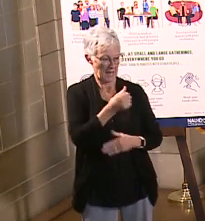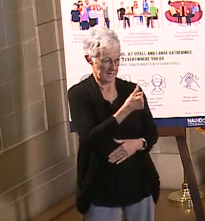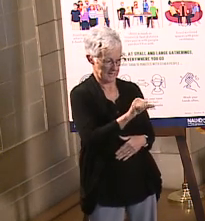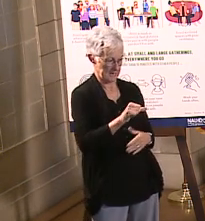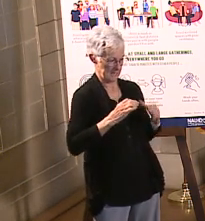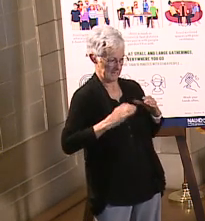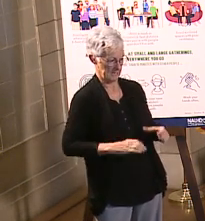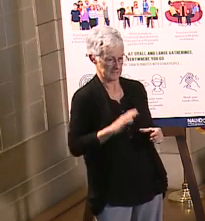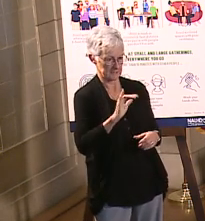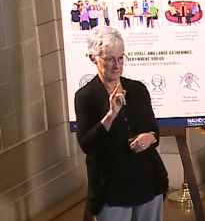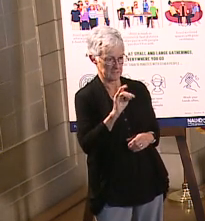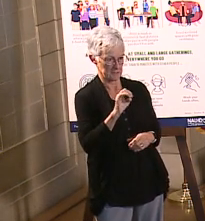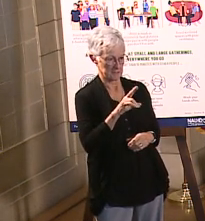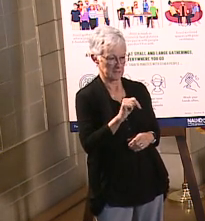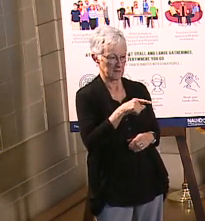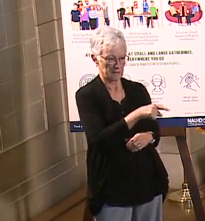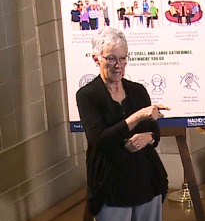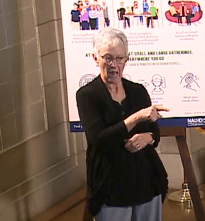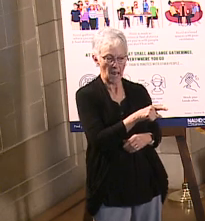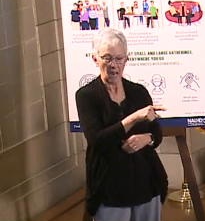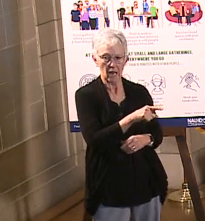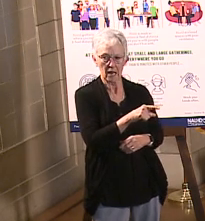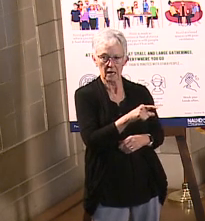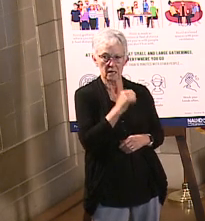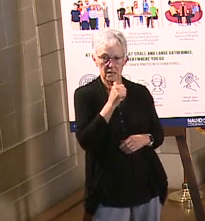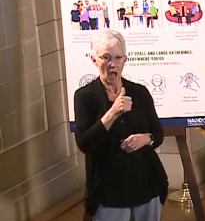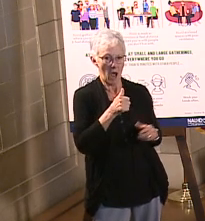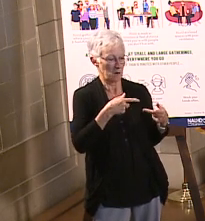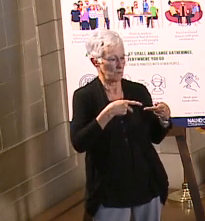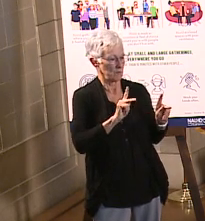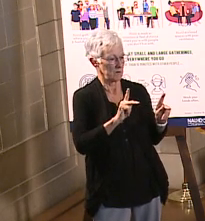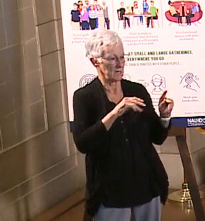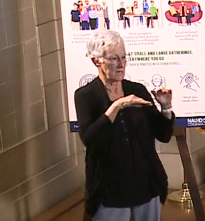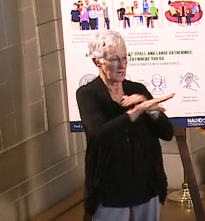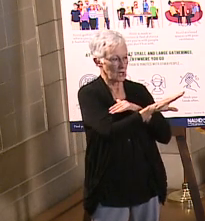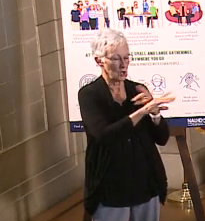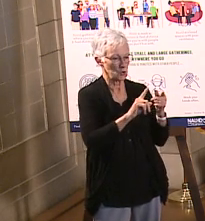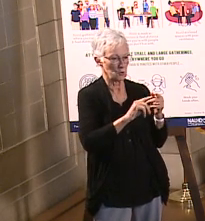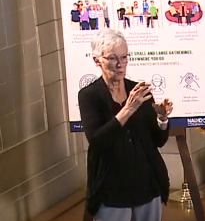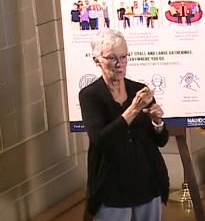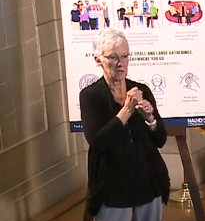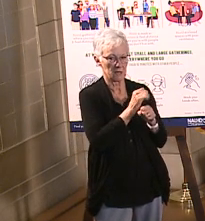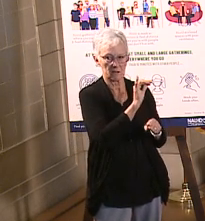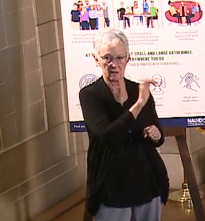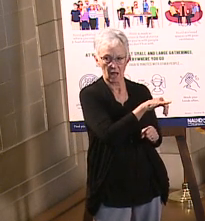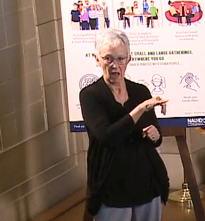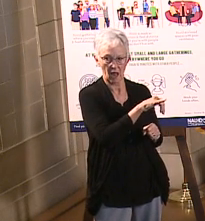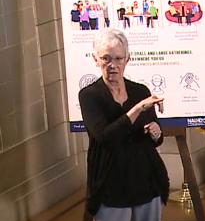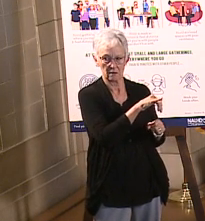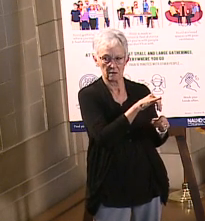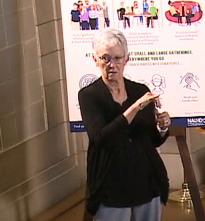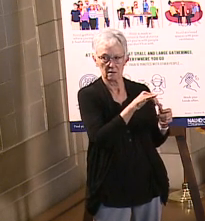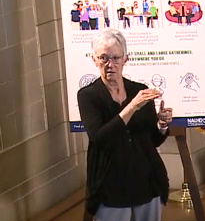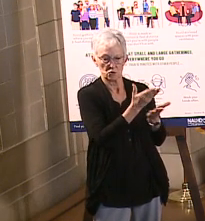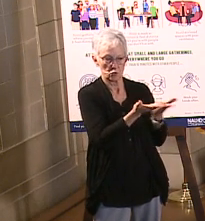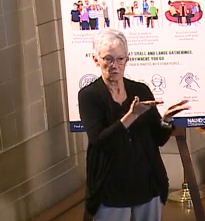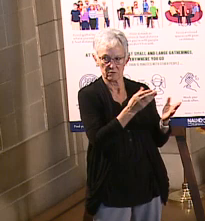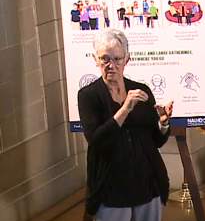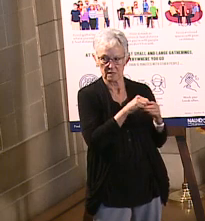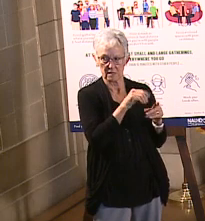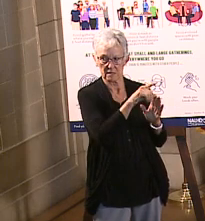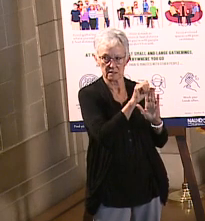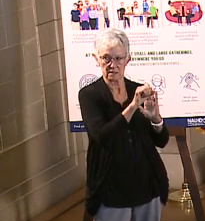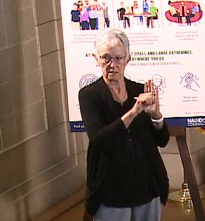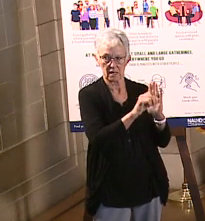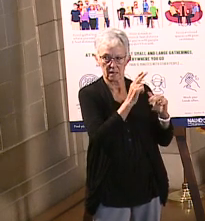impact the county's ability to get it. has it always been a May 31st deadline, the entire thought process? No, the question